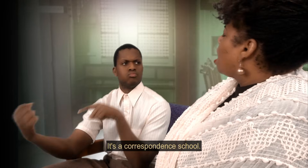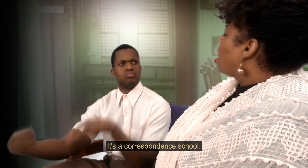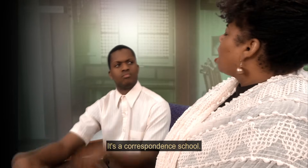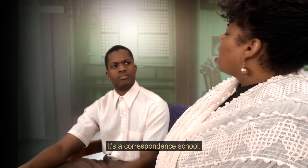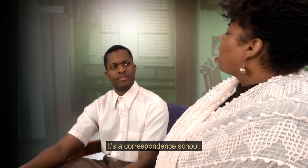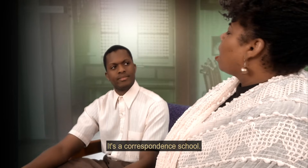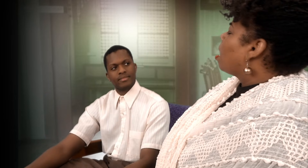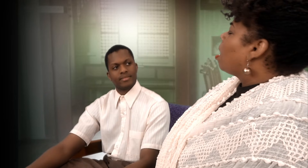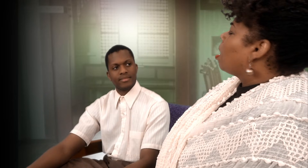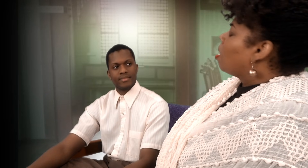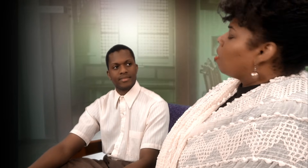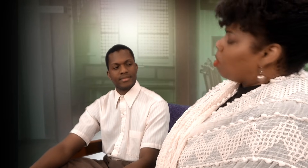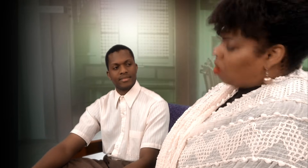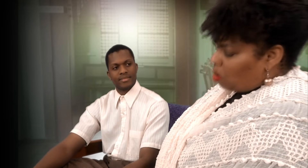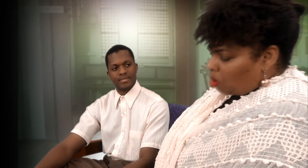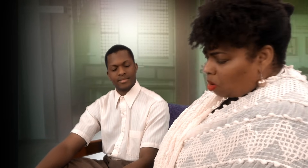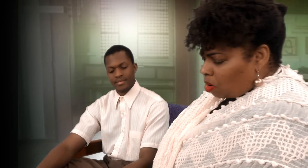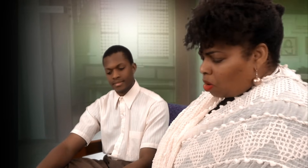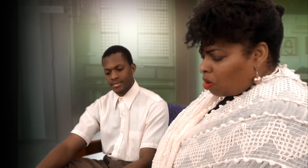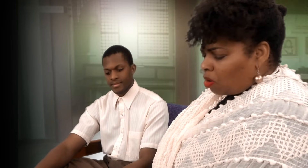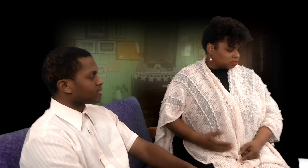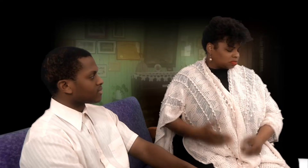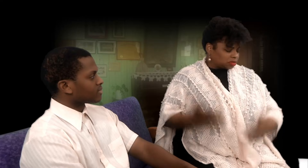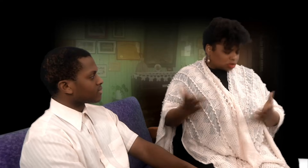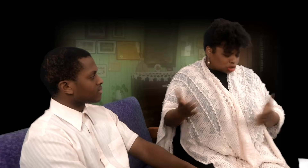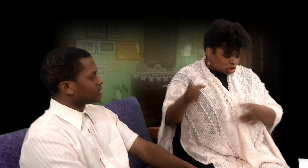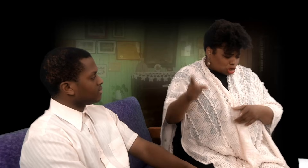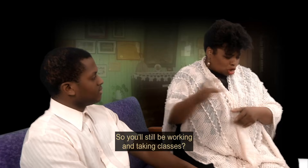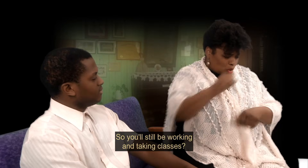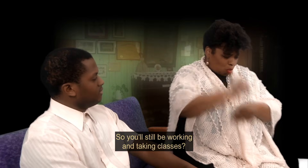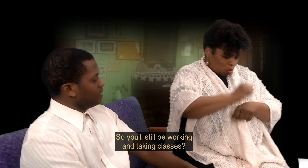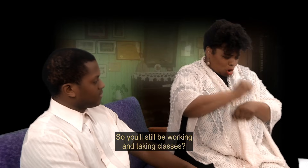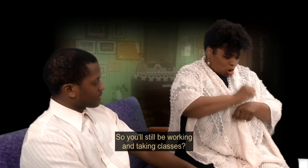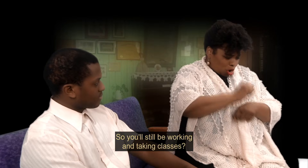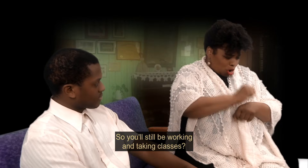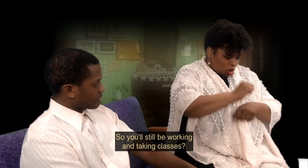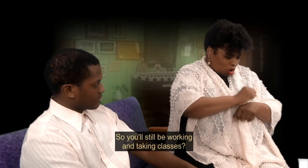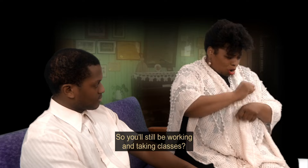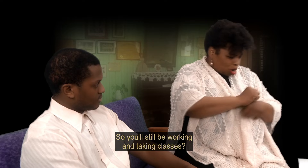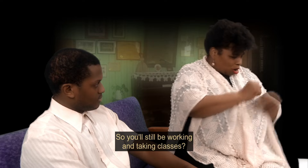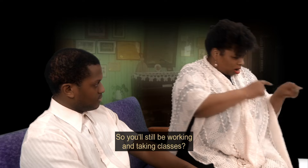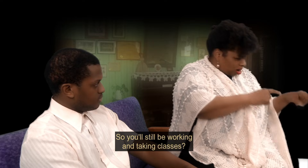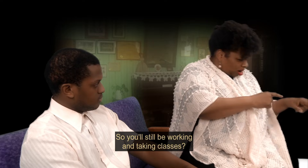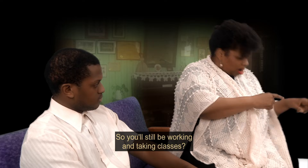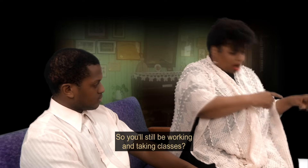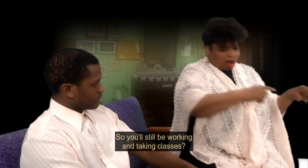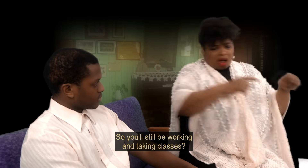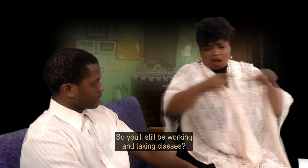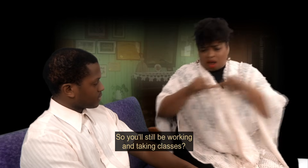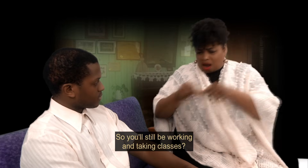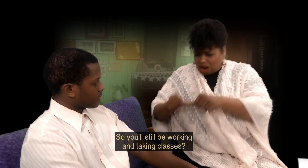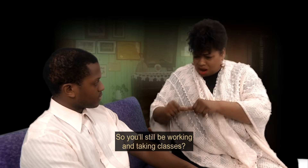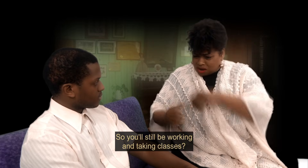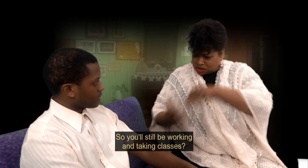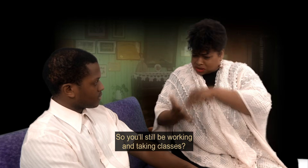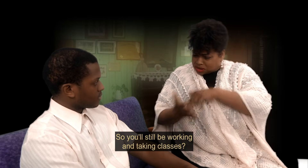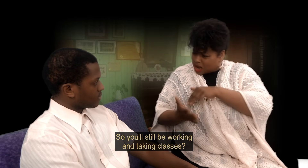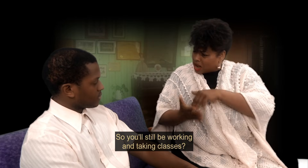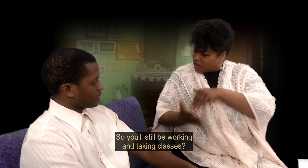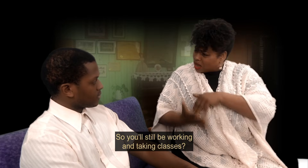school. So you'll still be working and taking classes.